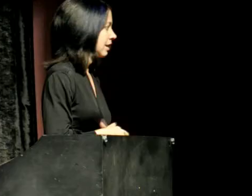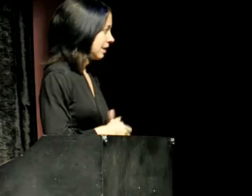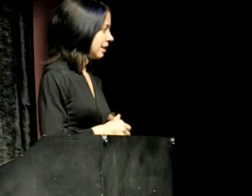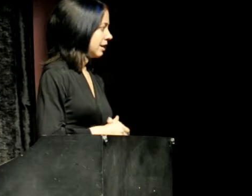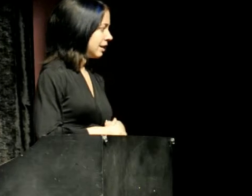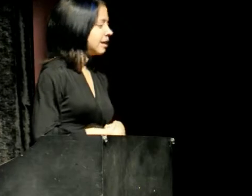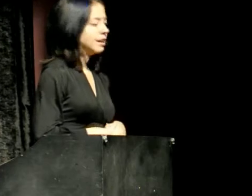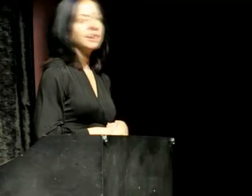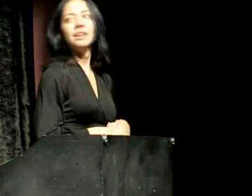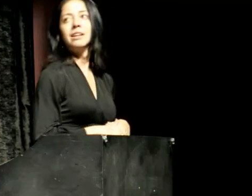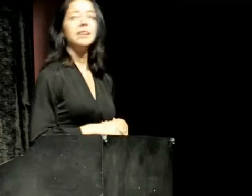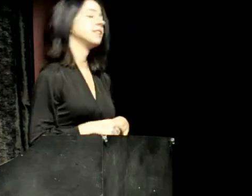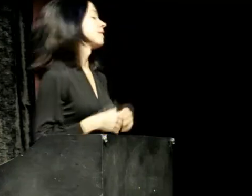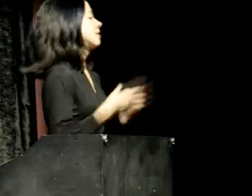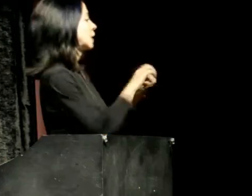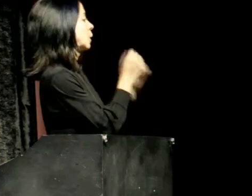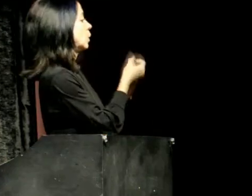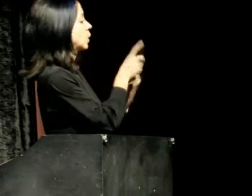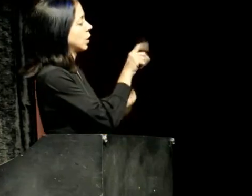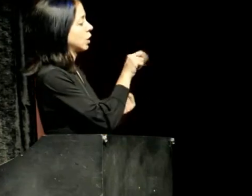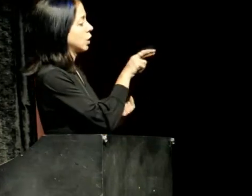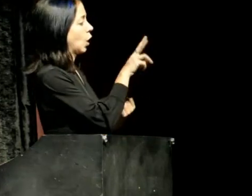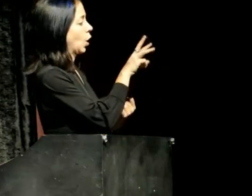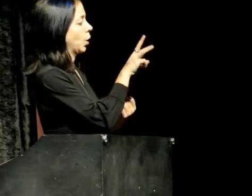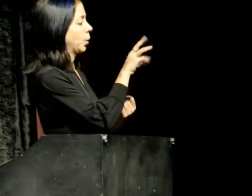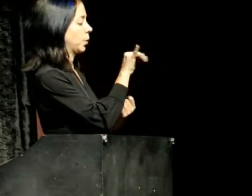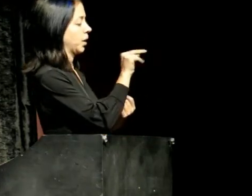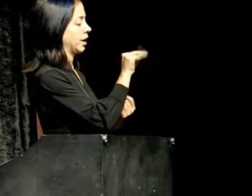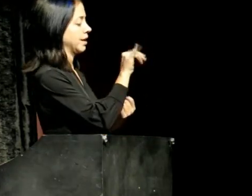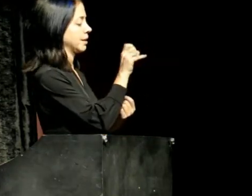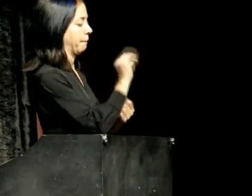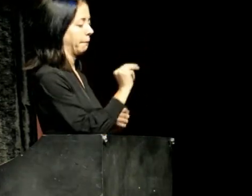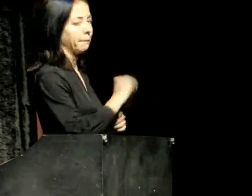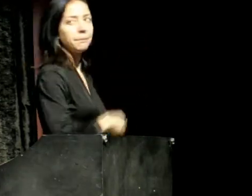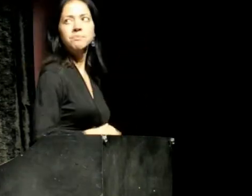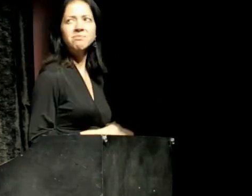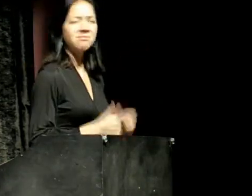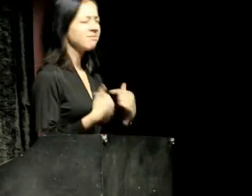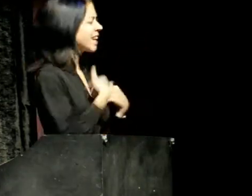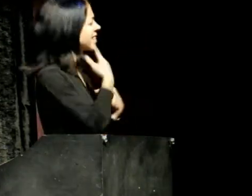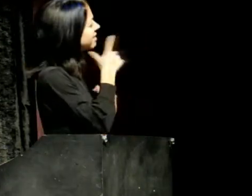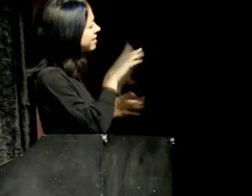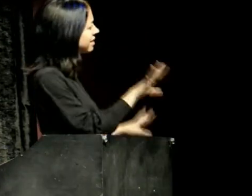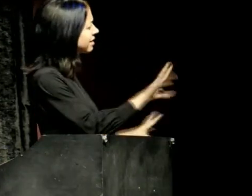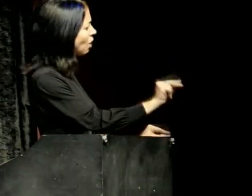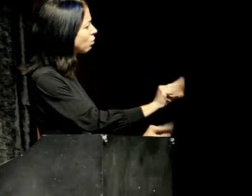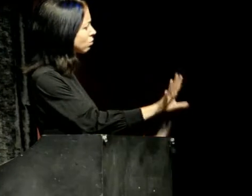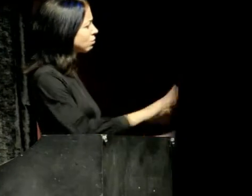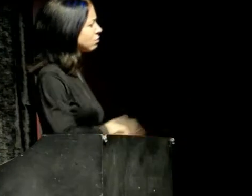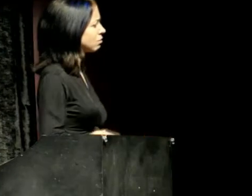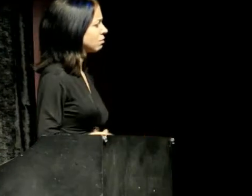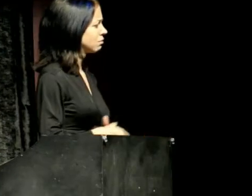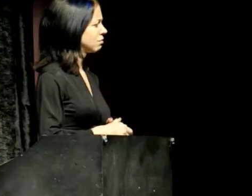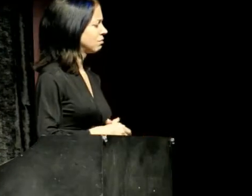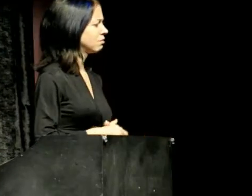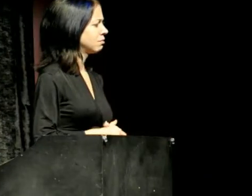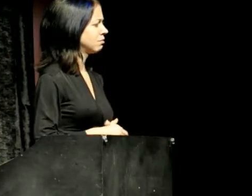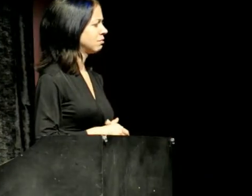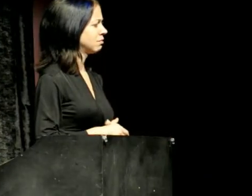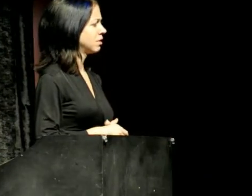cetera, social Darwinism. And you know what, I say no. So during my